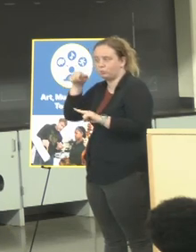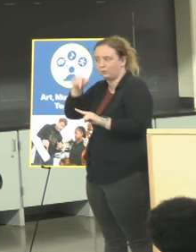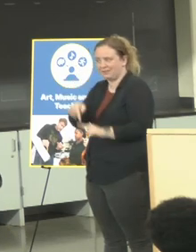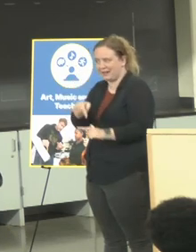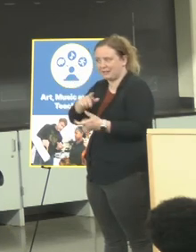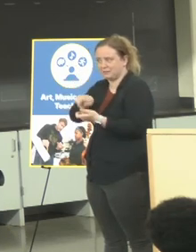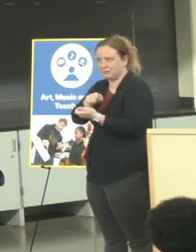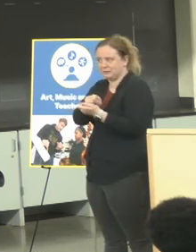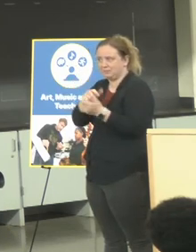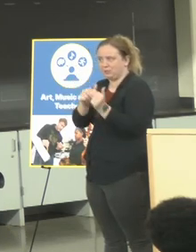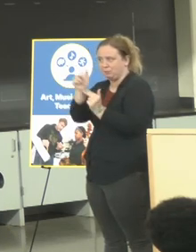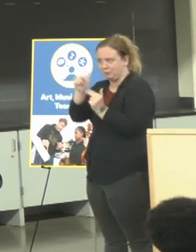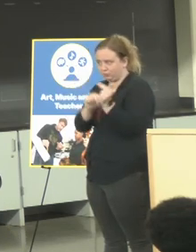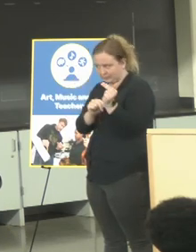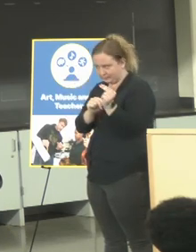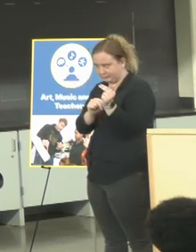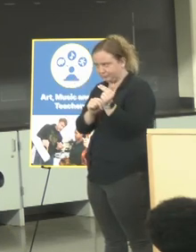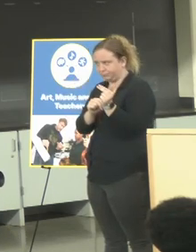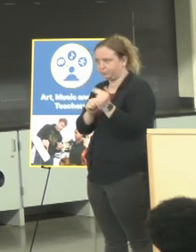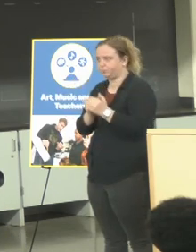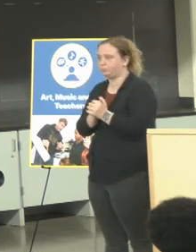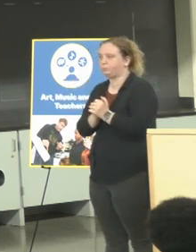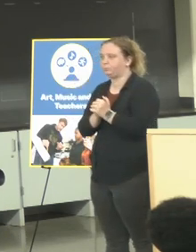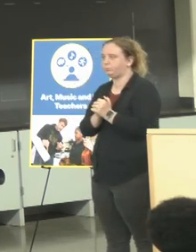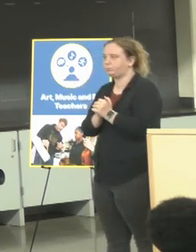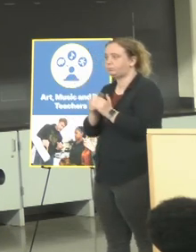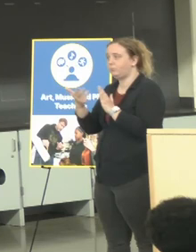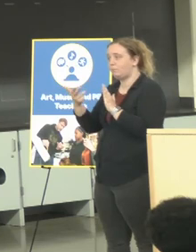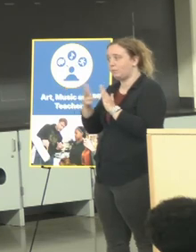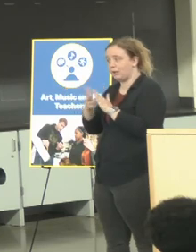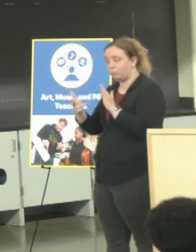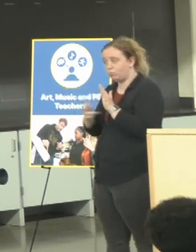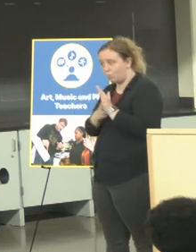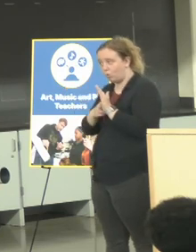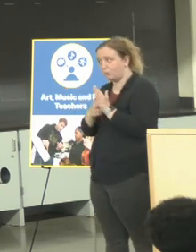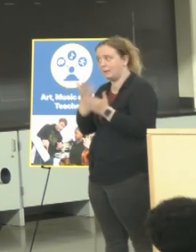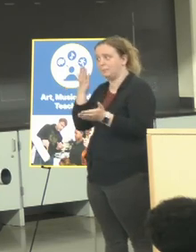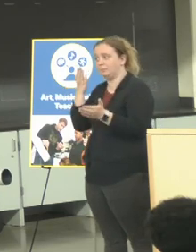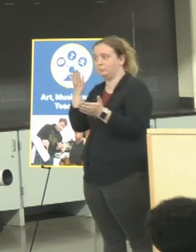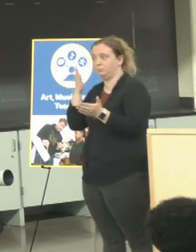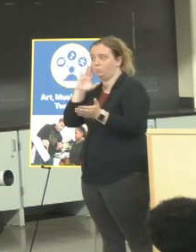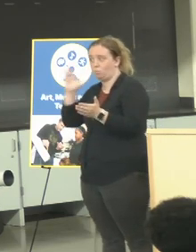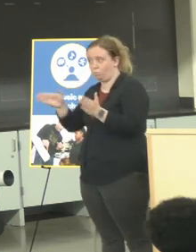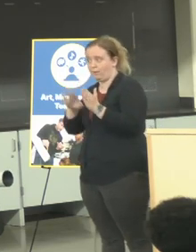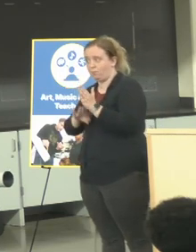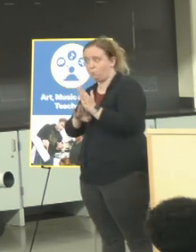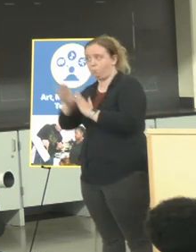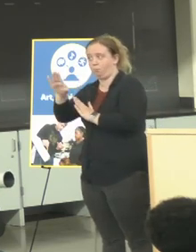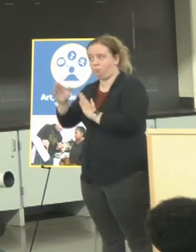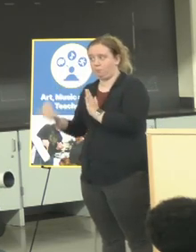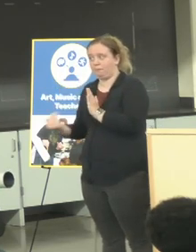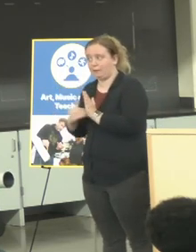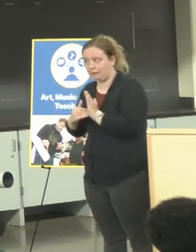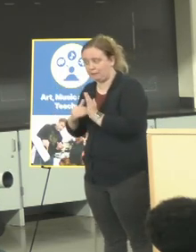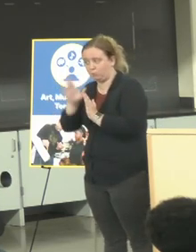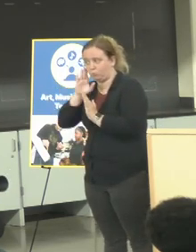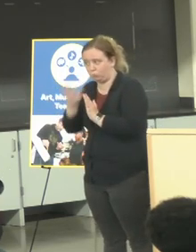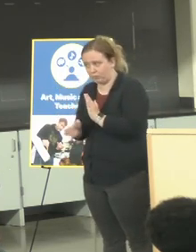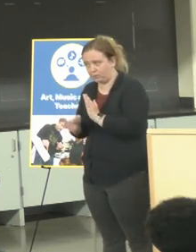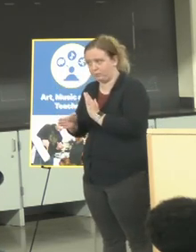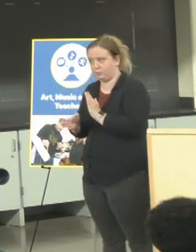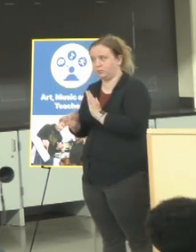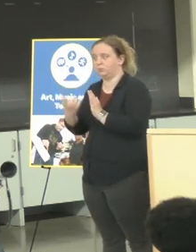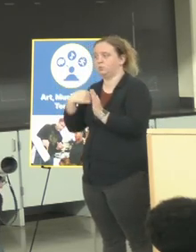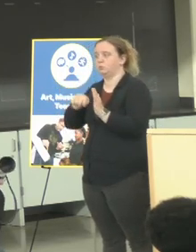growing community, you know, over some long period of time, enrollment will bounce back. And so we'll study the carrying costs of